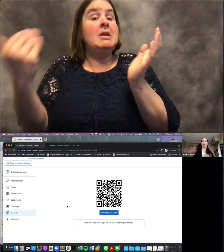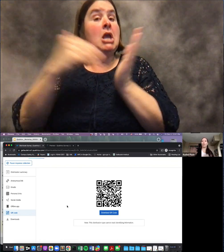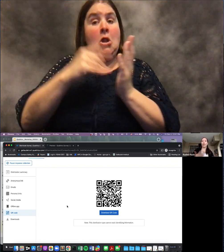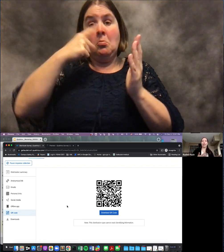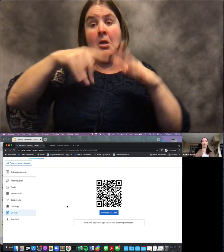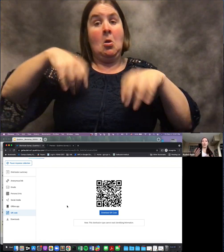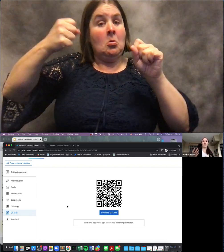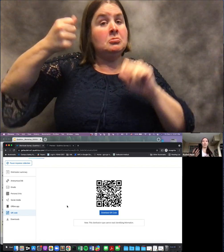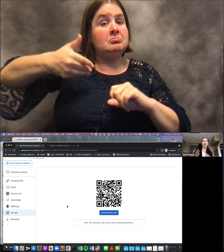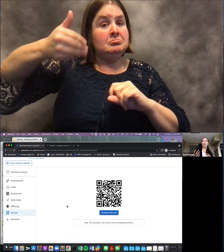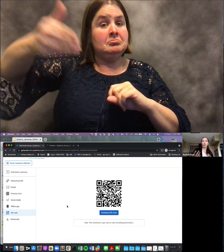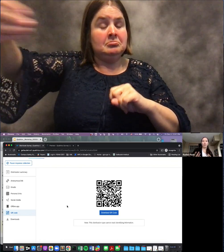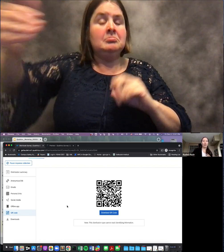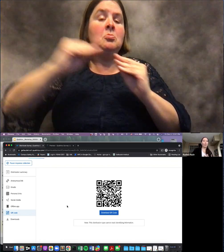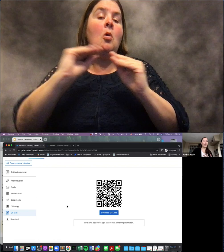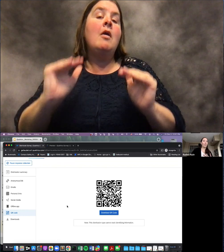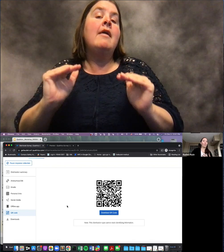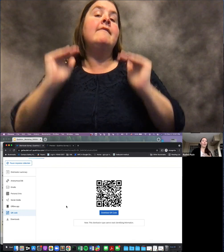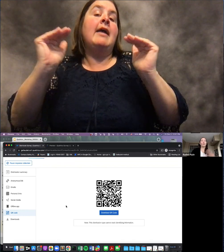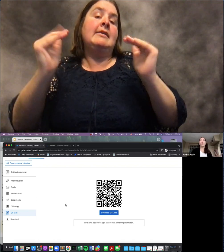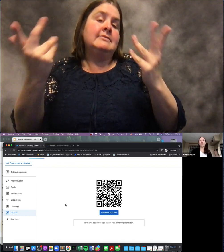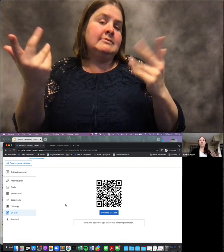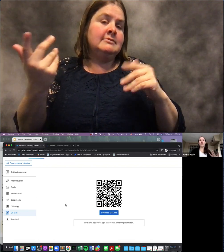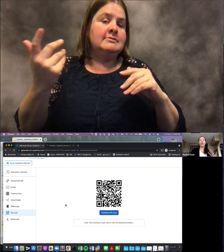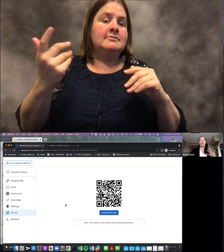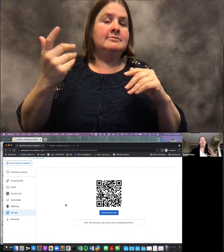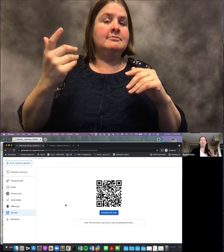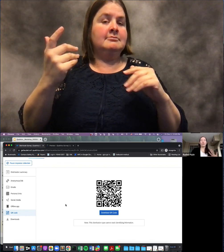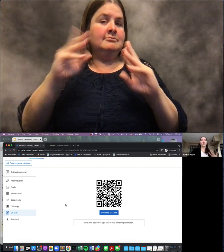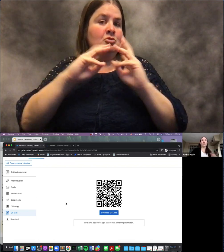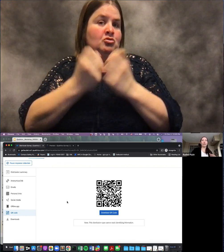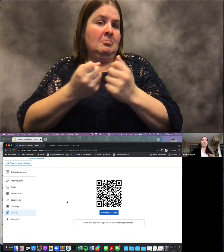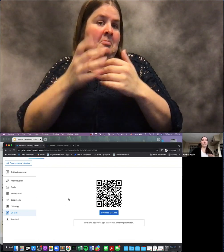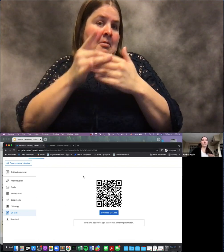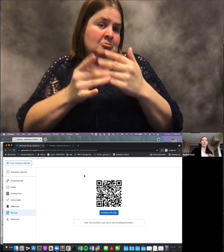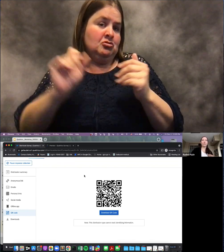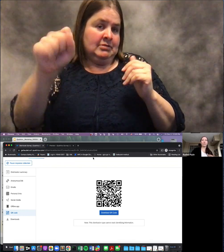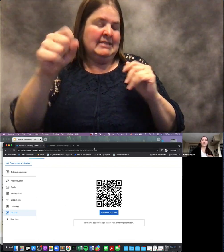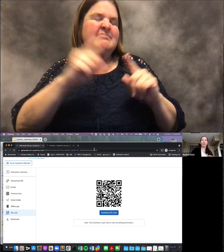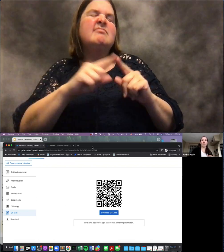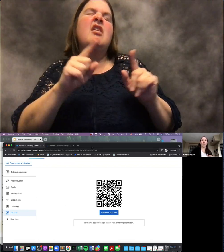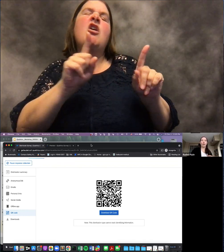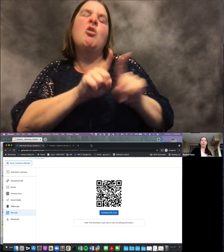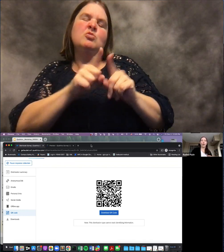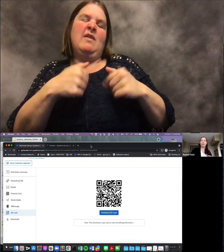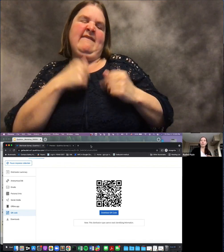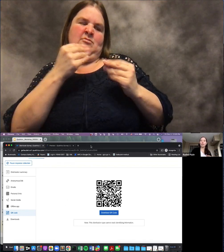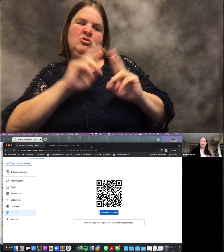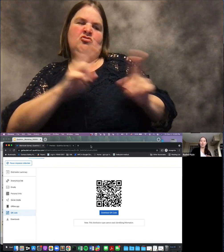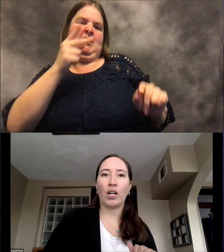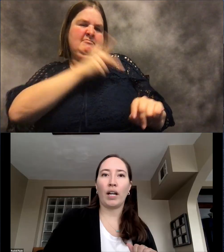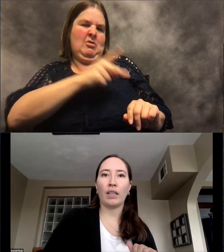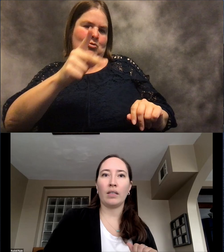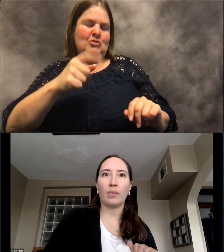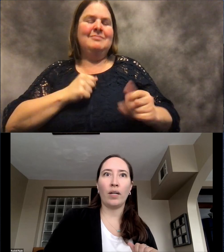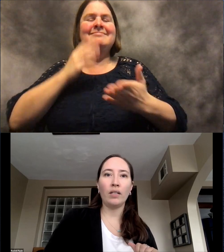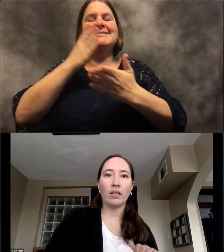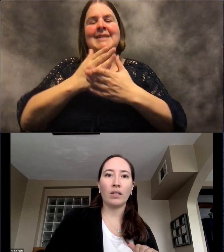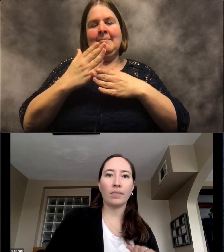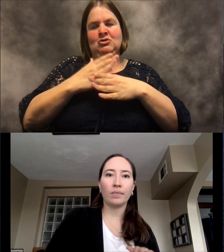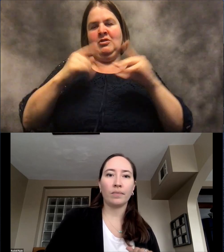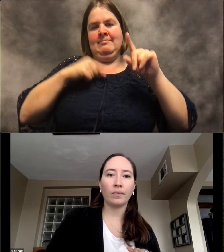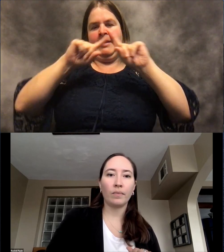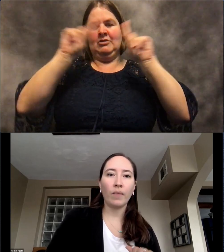more intermediate or advanced options that I present, but just know that those are in the slides. Okay, I'm gonna stop sharing at this